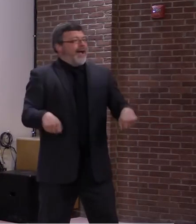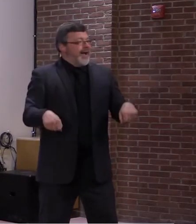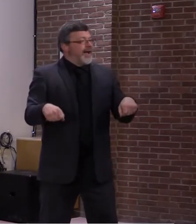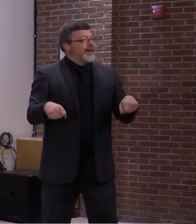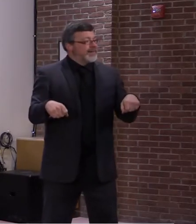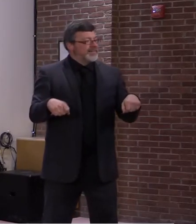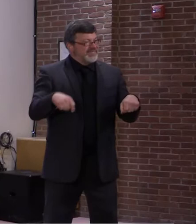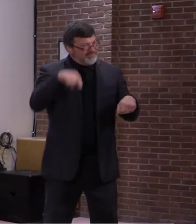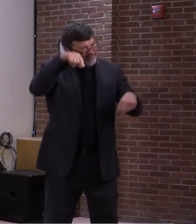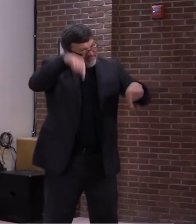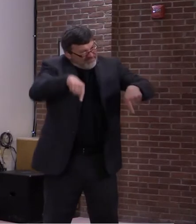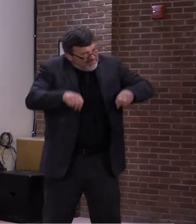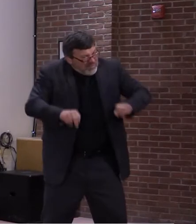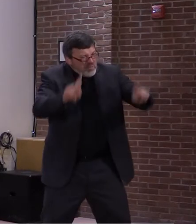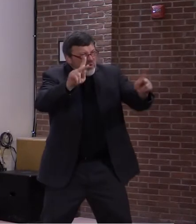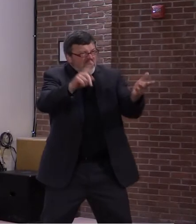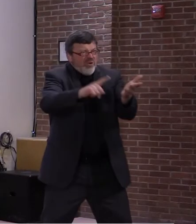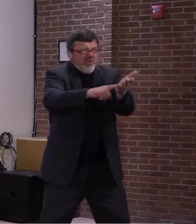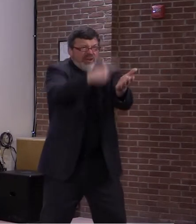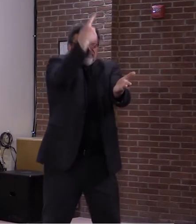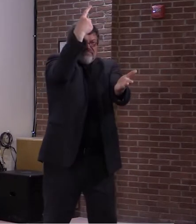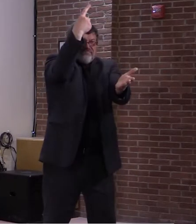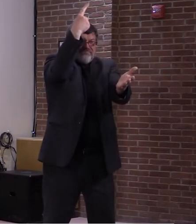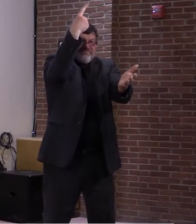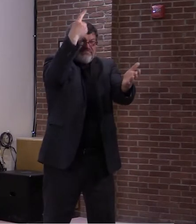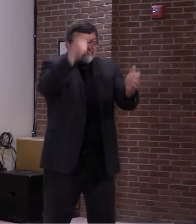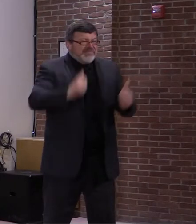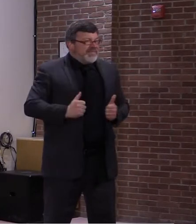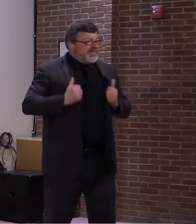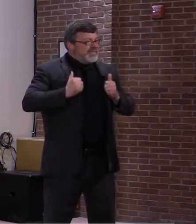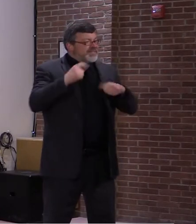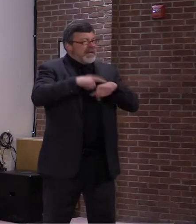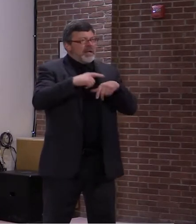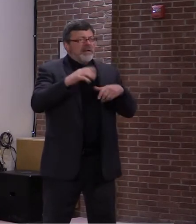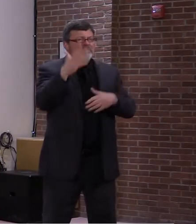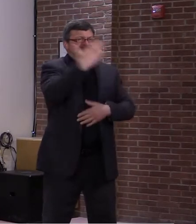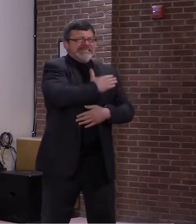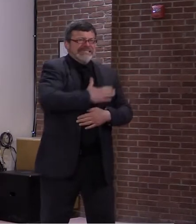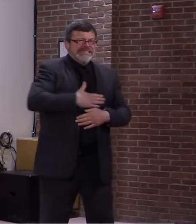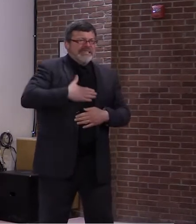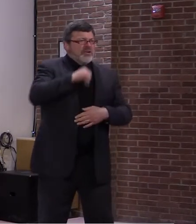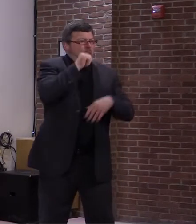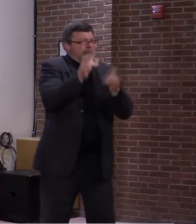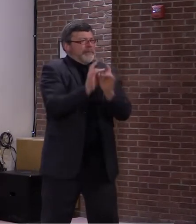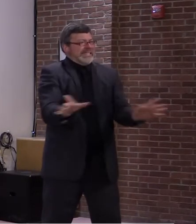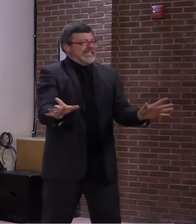than letting it pass us by. With that, I'll turn it over to Dr. Levine.